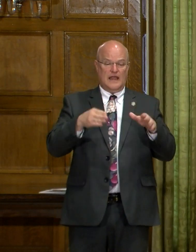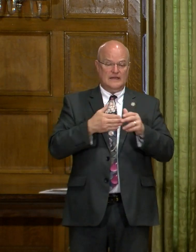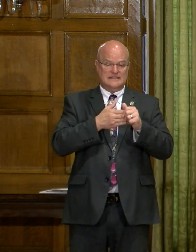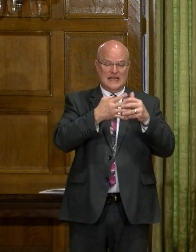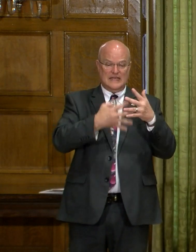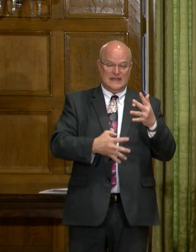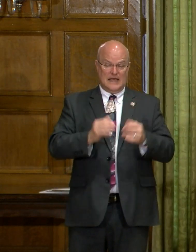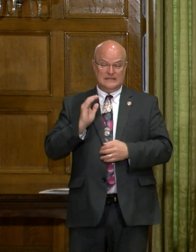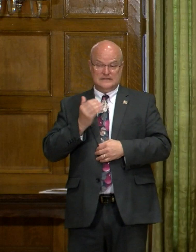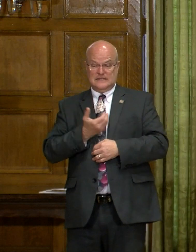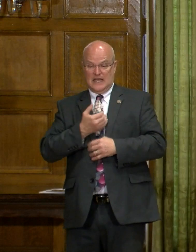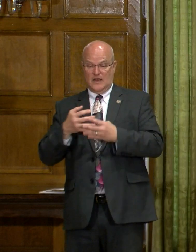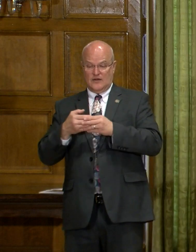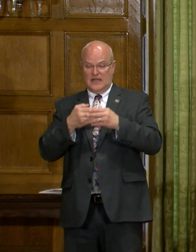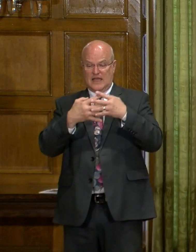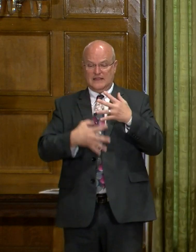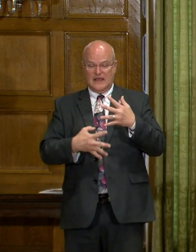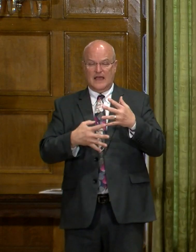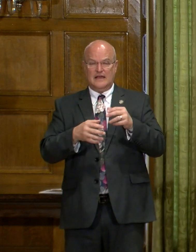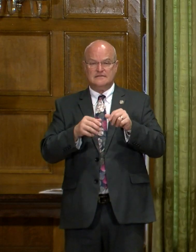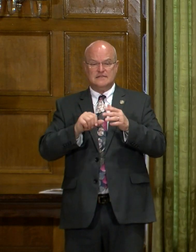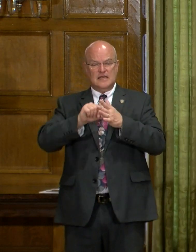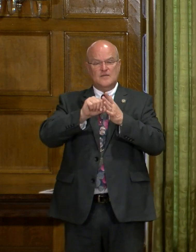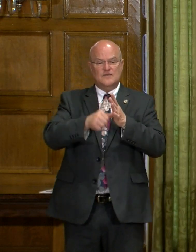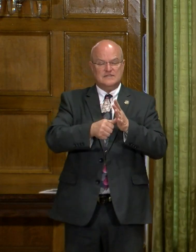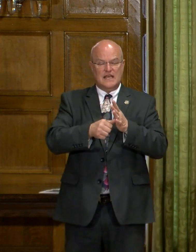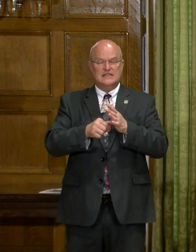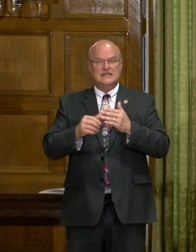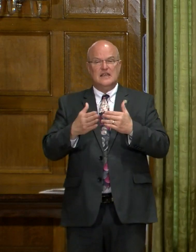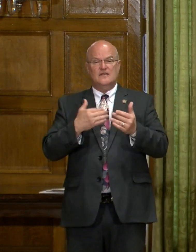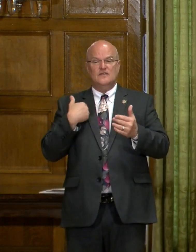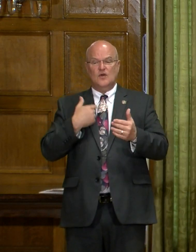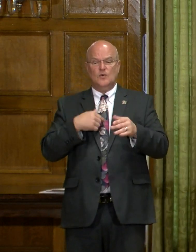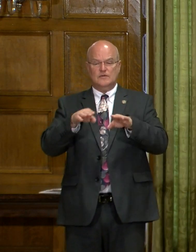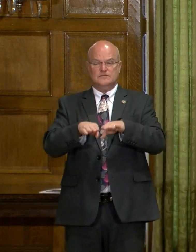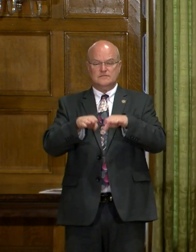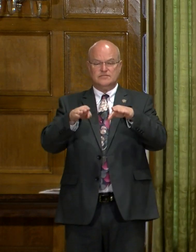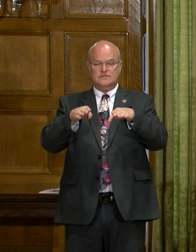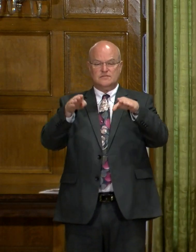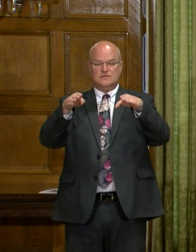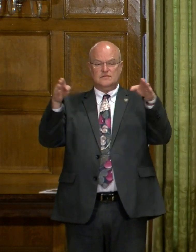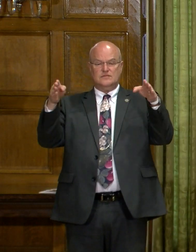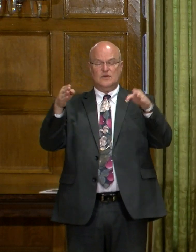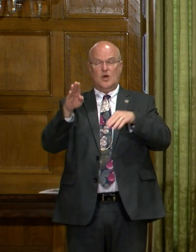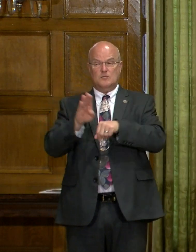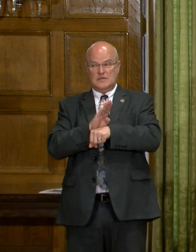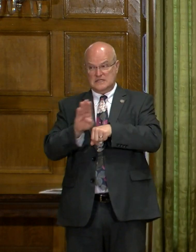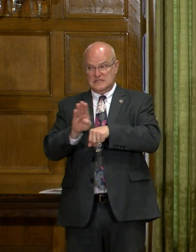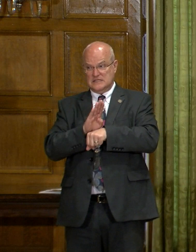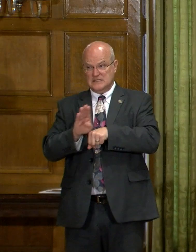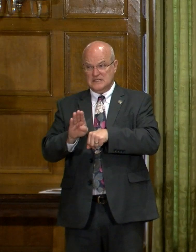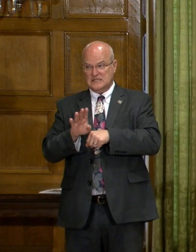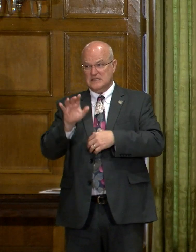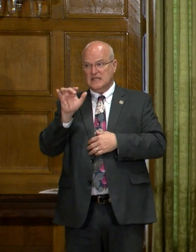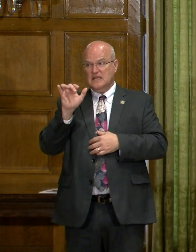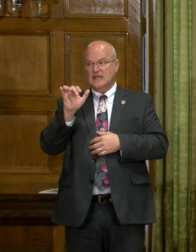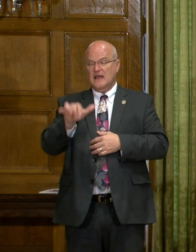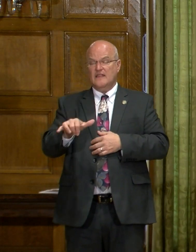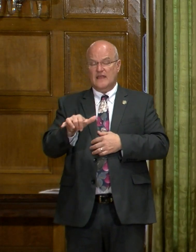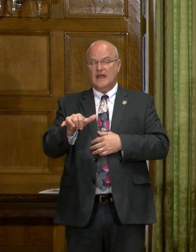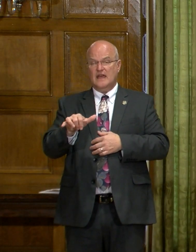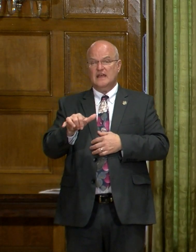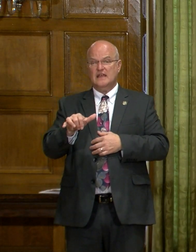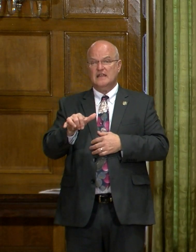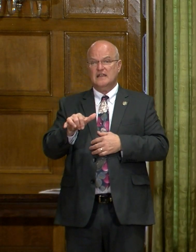our guidelines emphasize that even as we lift some restrictions on businesses, that